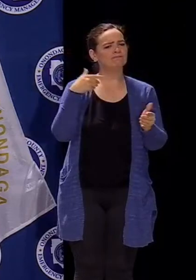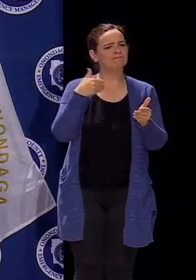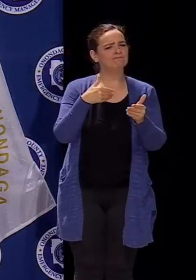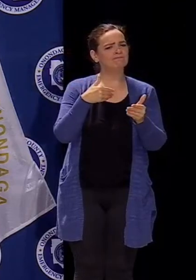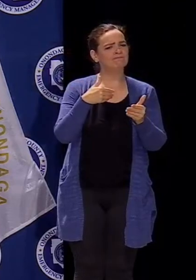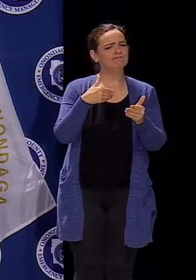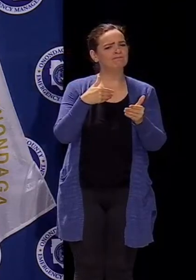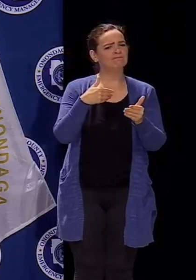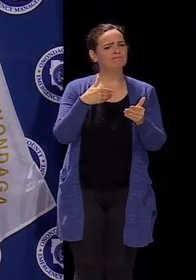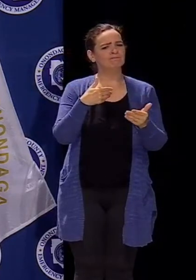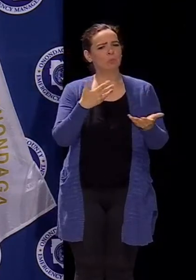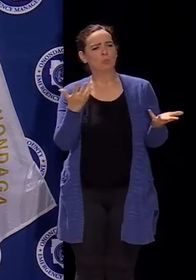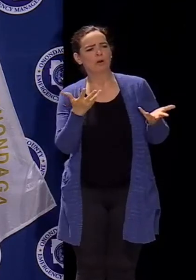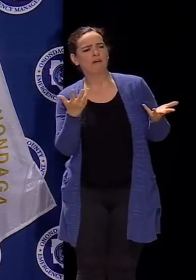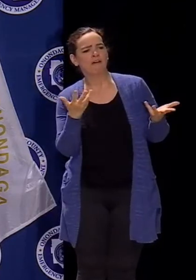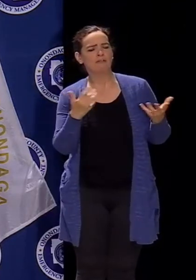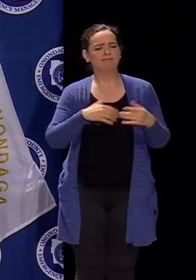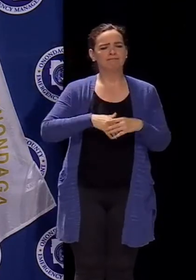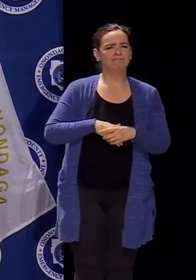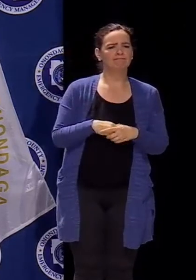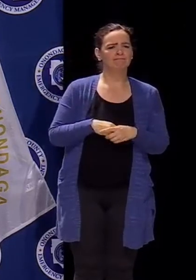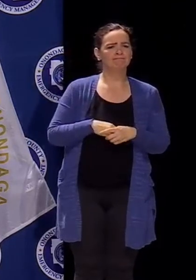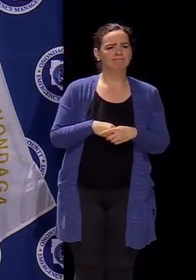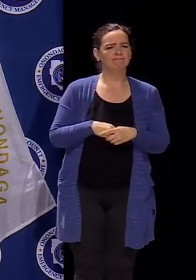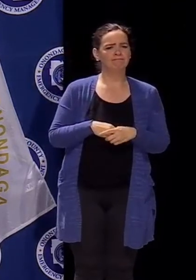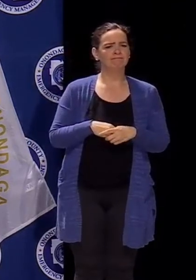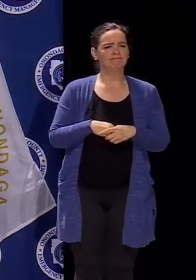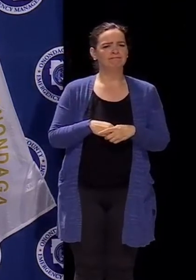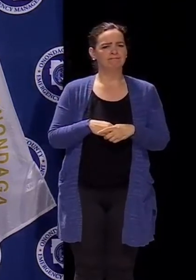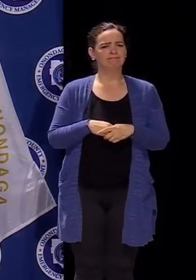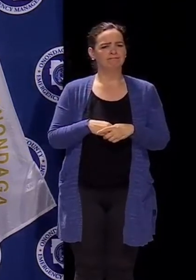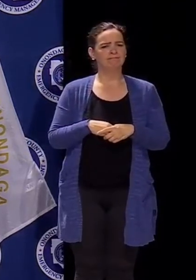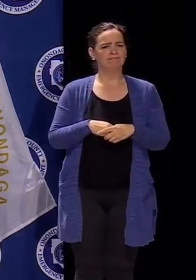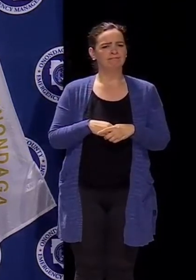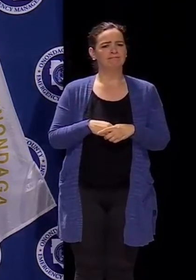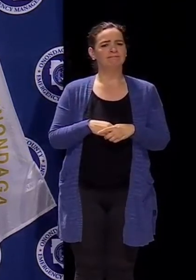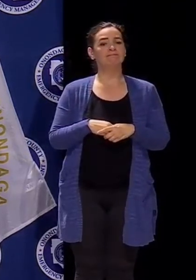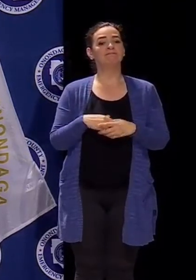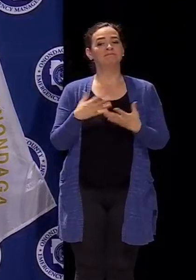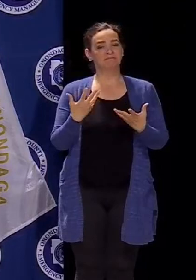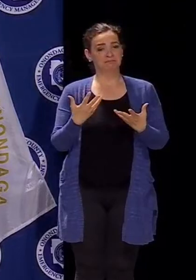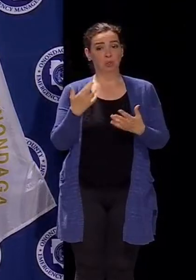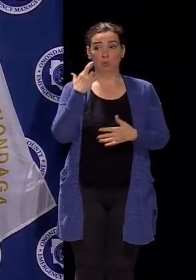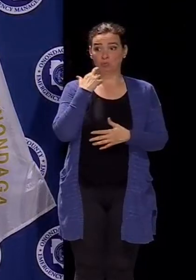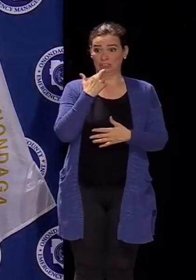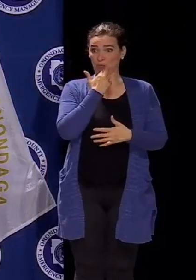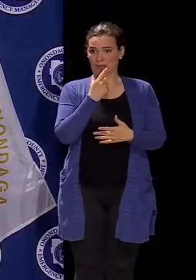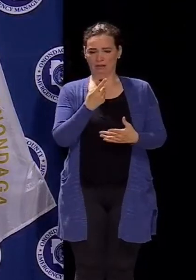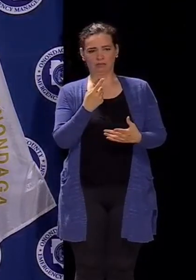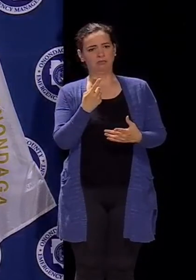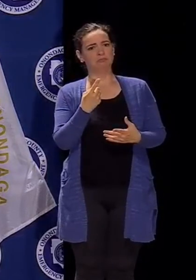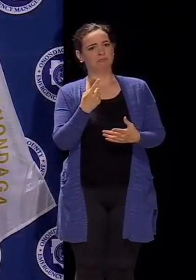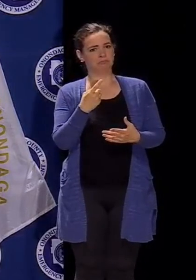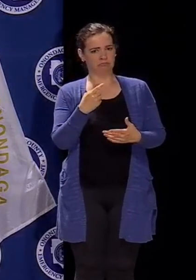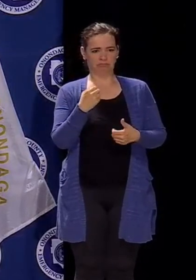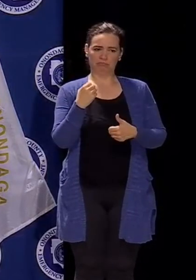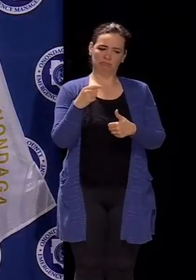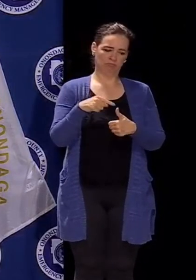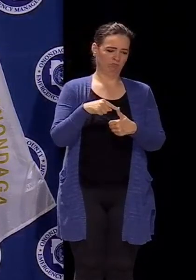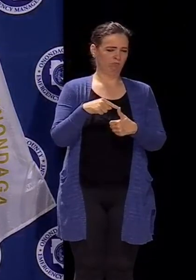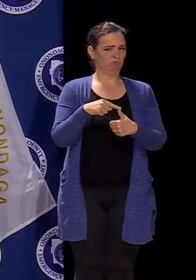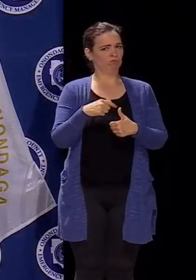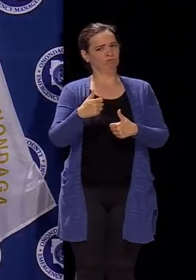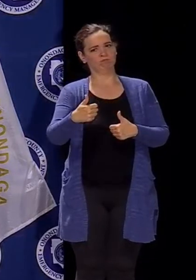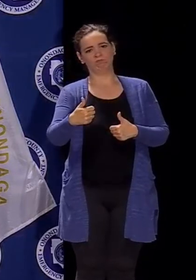we learned about the decision from the state on restaurants, so that was good news. It's good to get that kind of news when you start